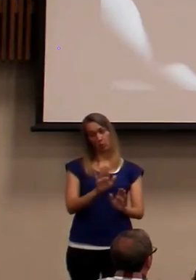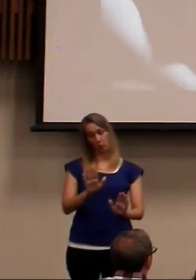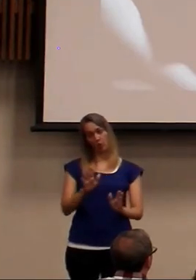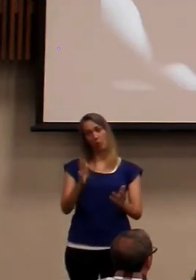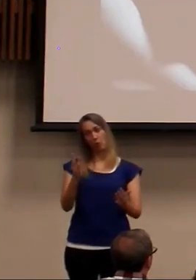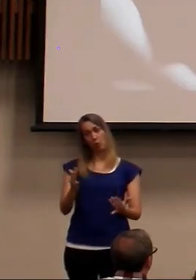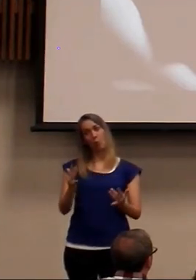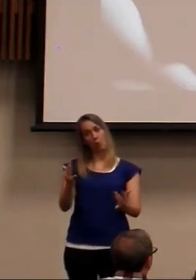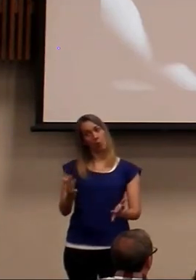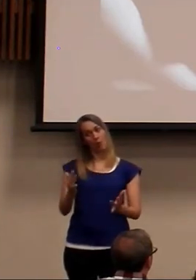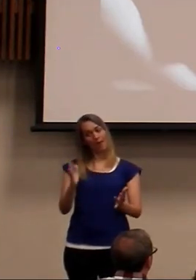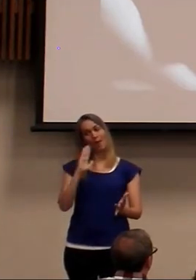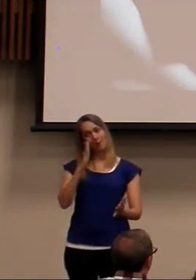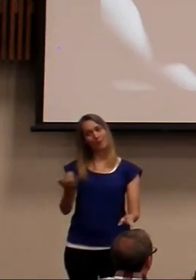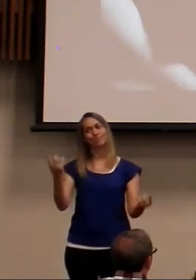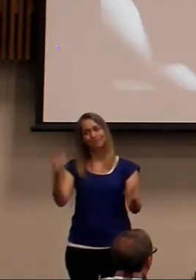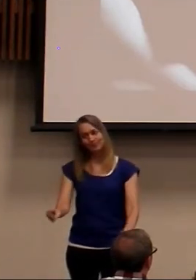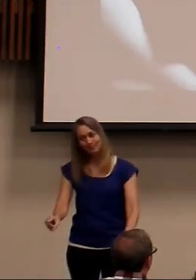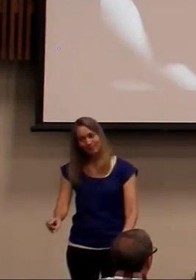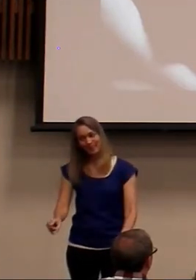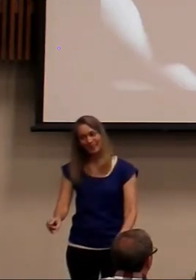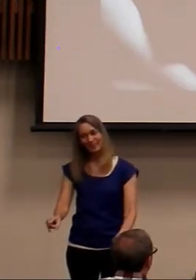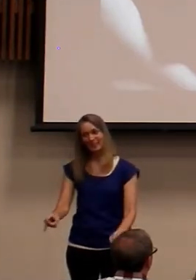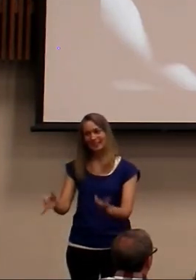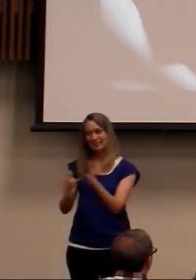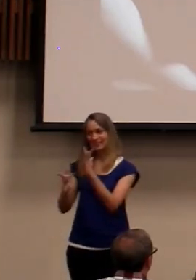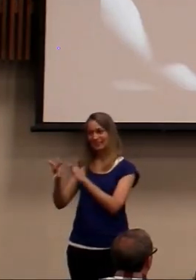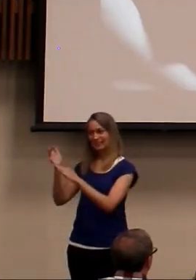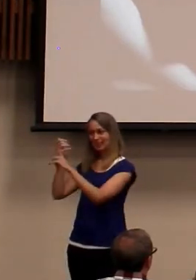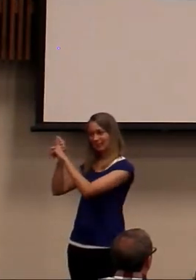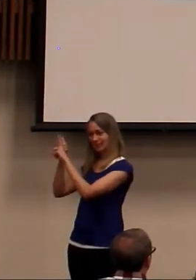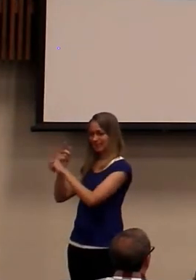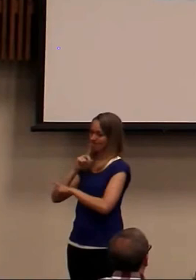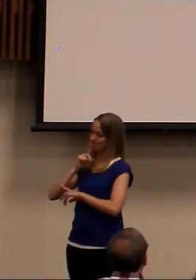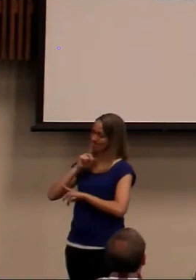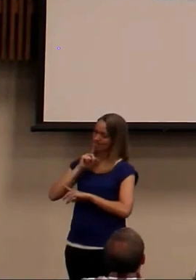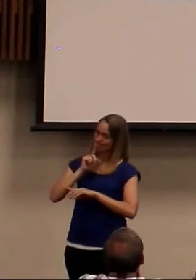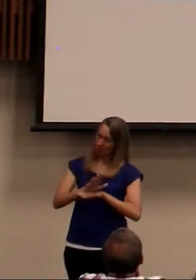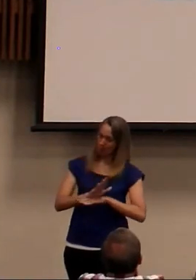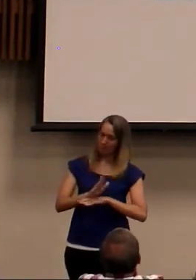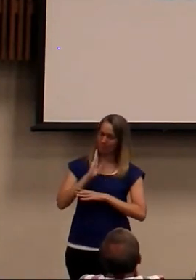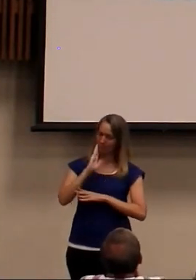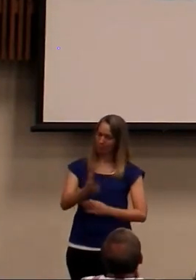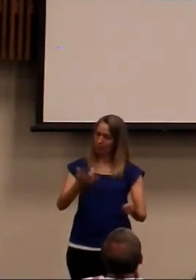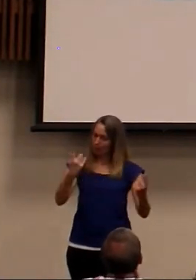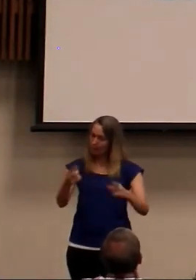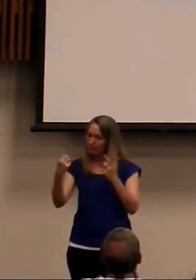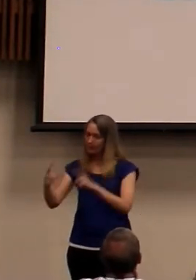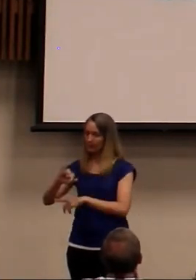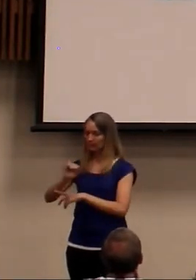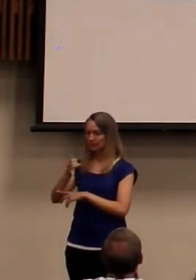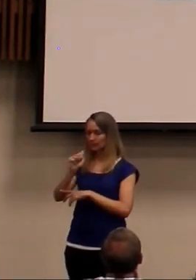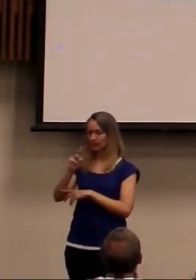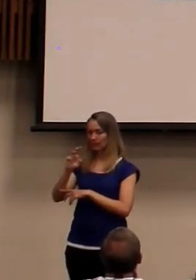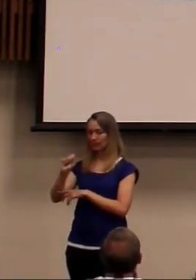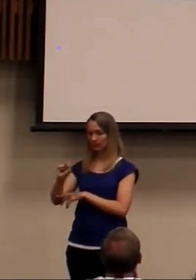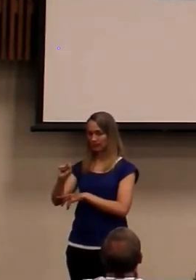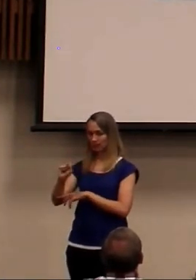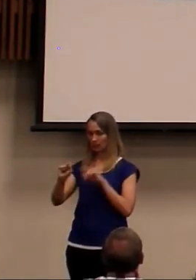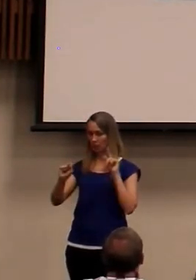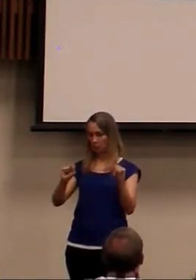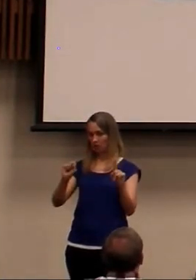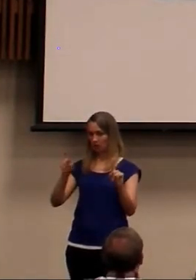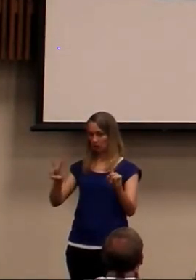coming. It's a promise from the Messiah. In this world, we'll have them. James said in James 1, verse 2, that we will